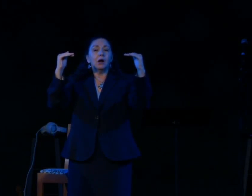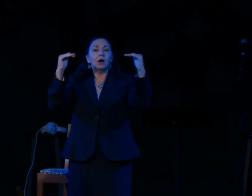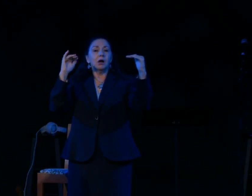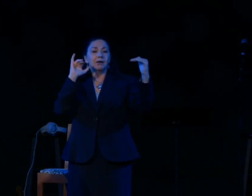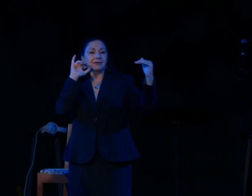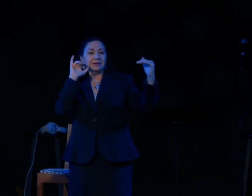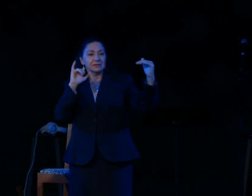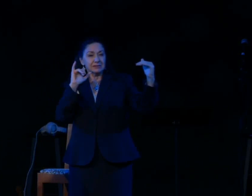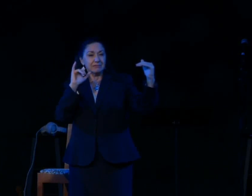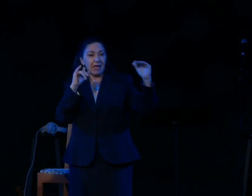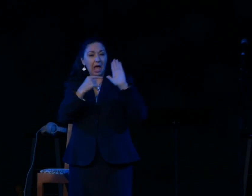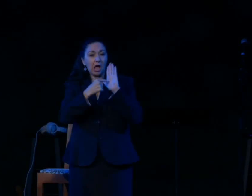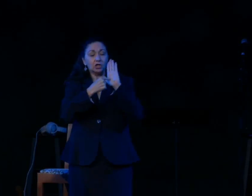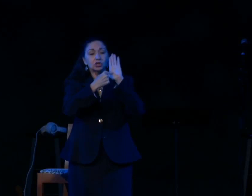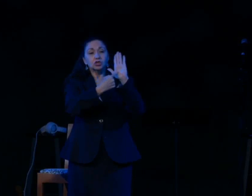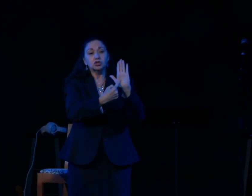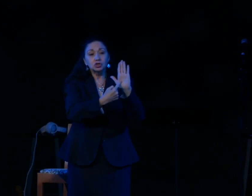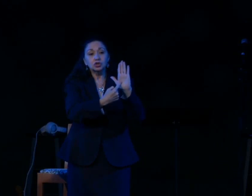fruit of the Spirit?